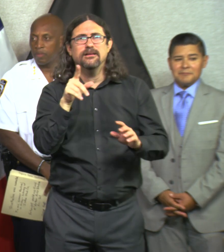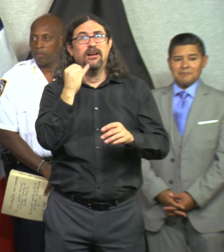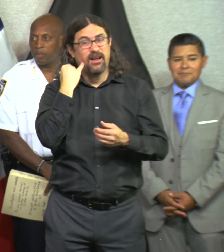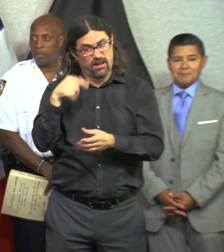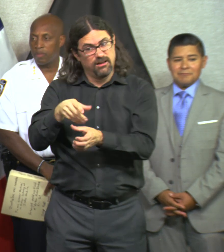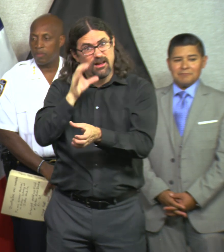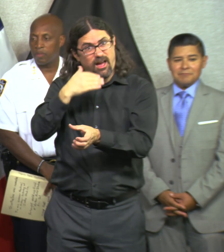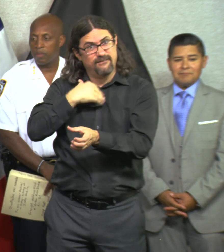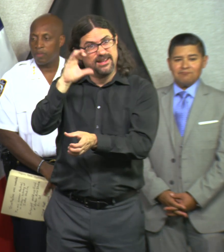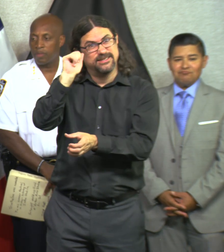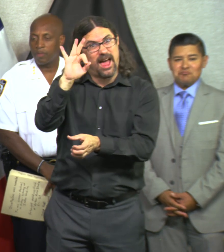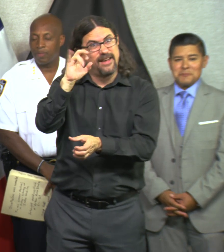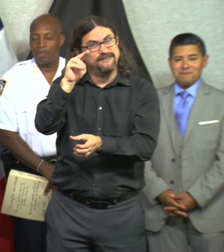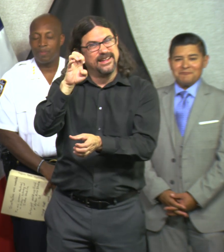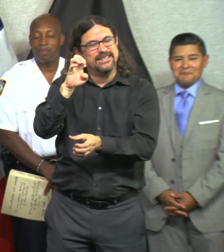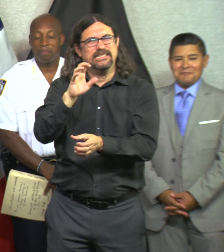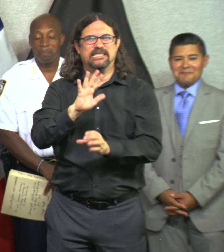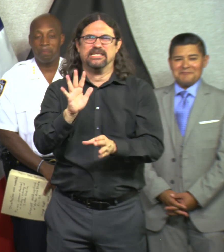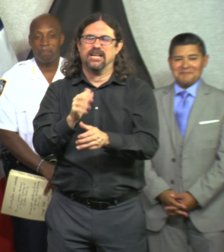to hydrate.